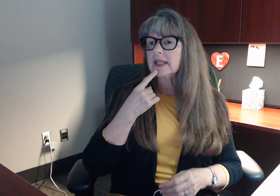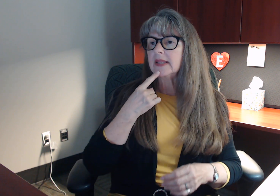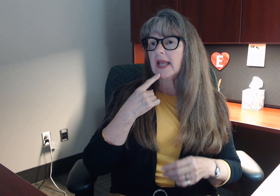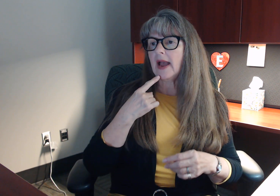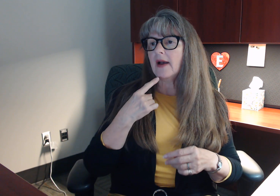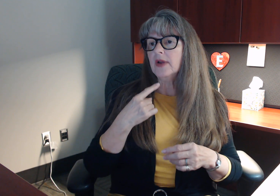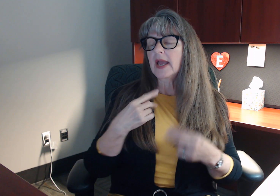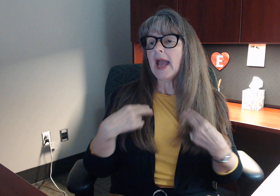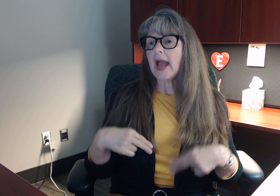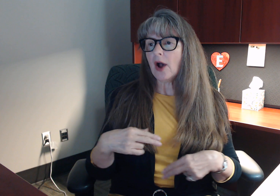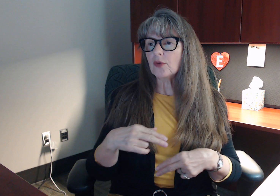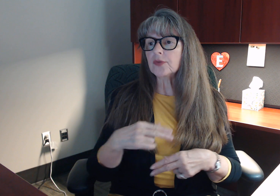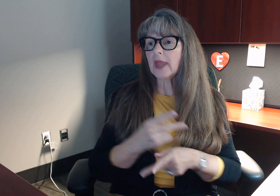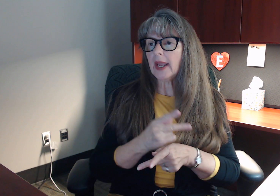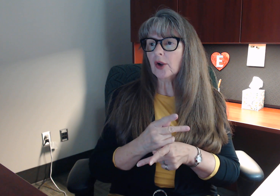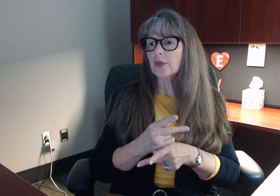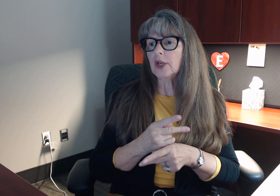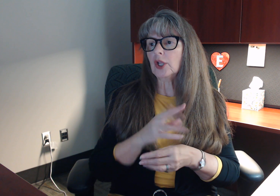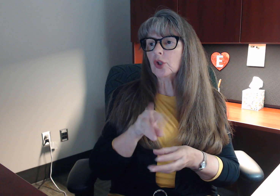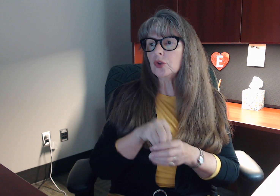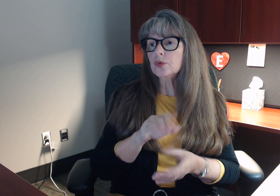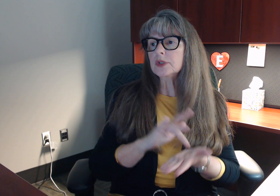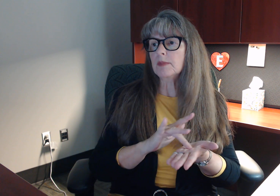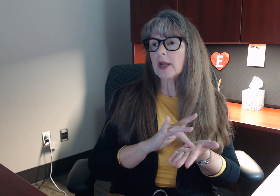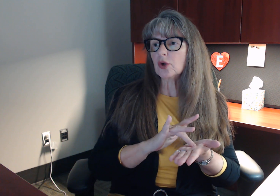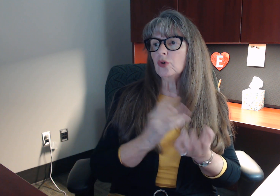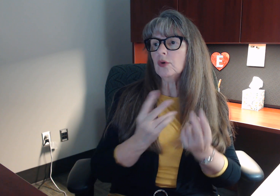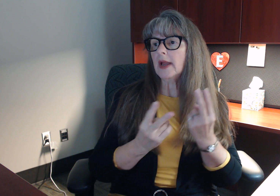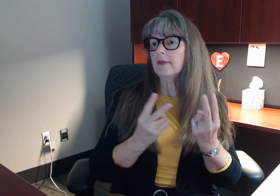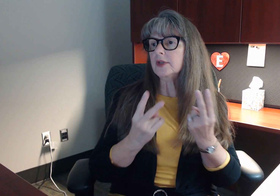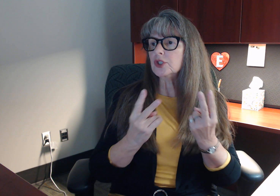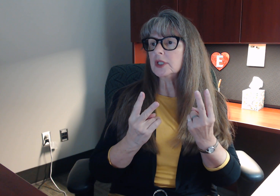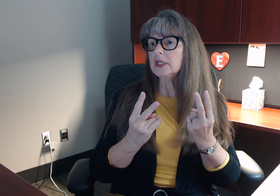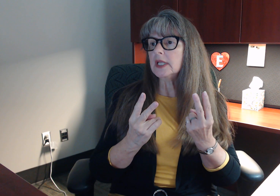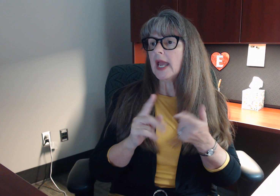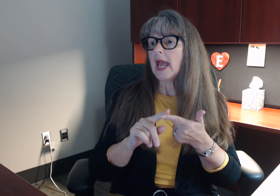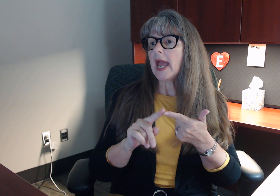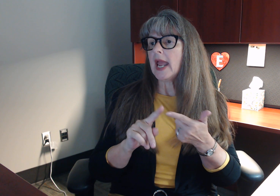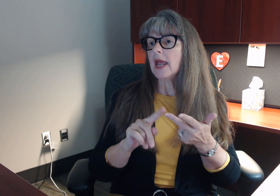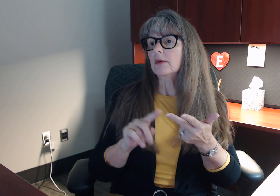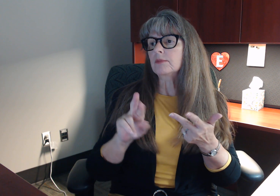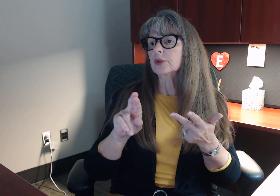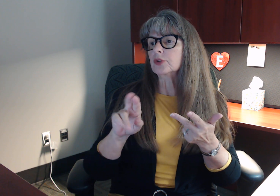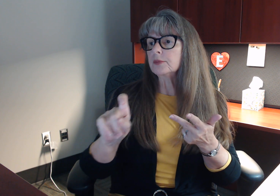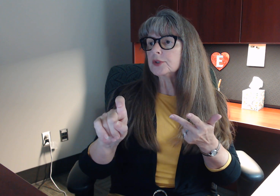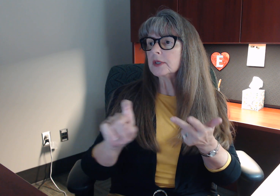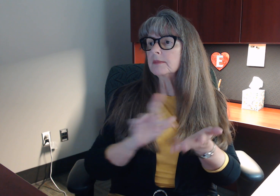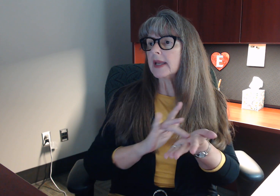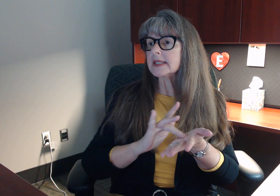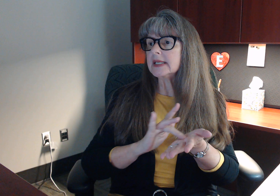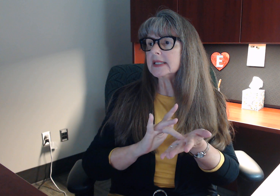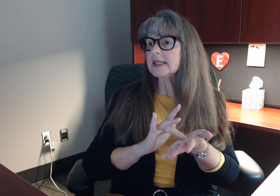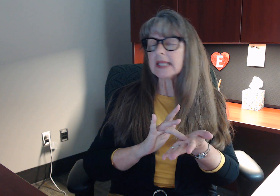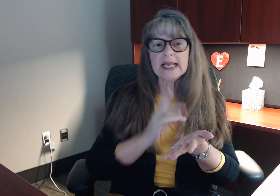they have health care that includes medical and vision and prescription medicines and